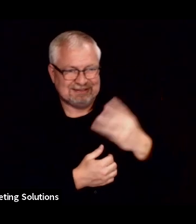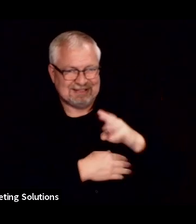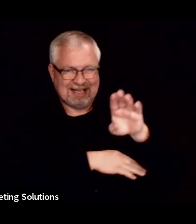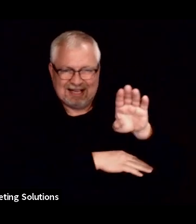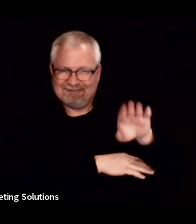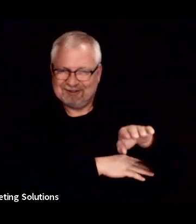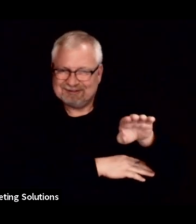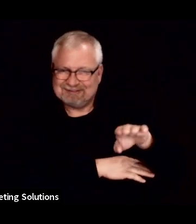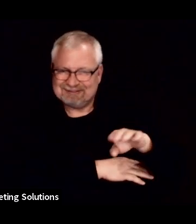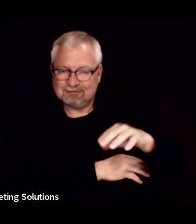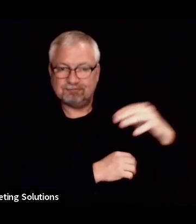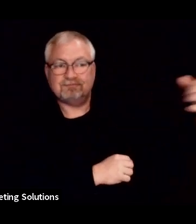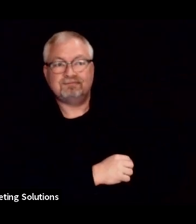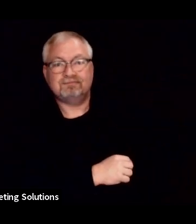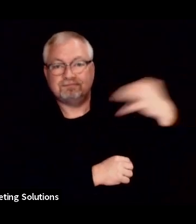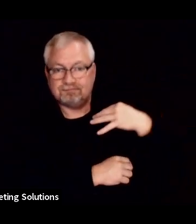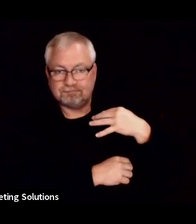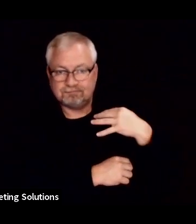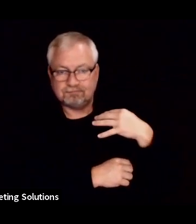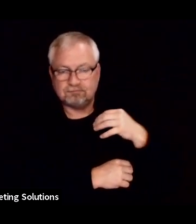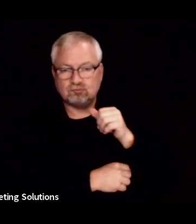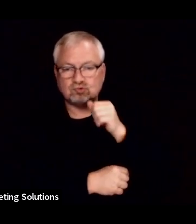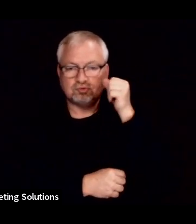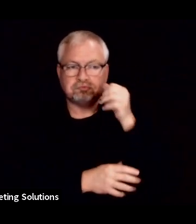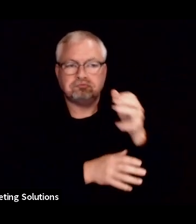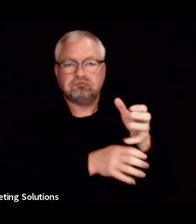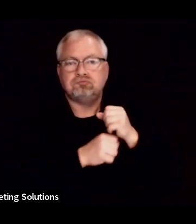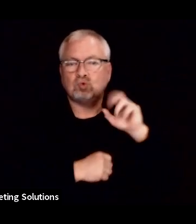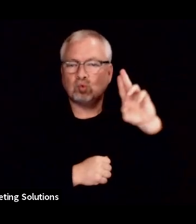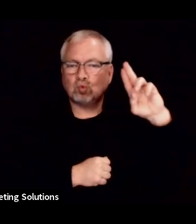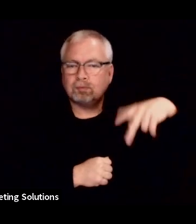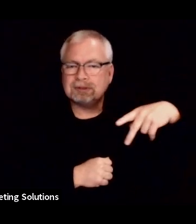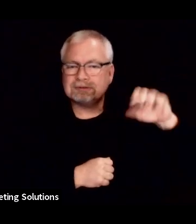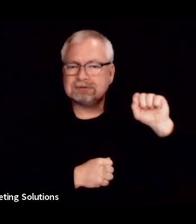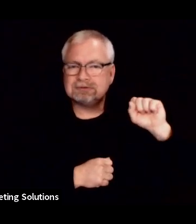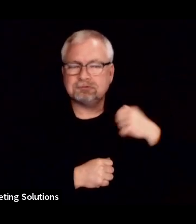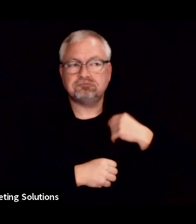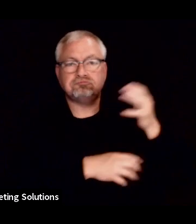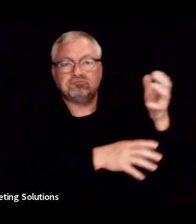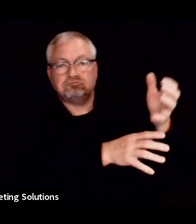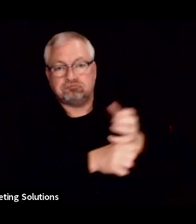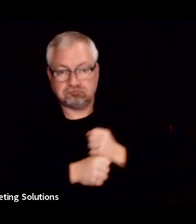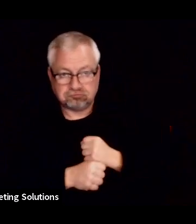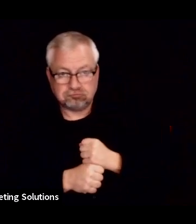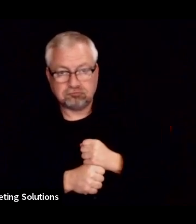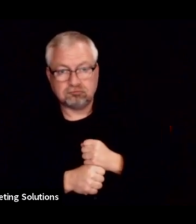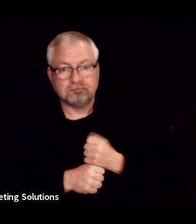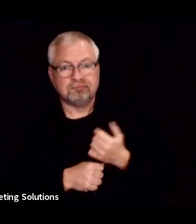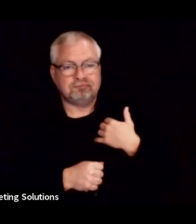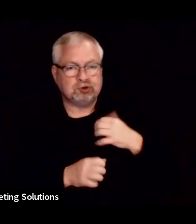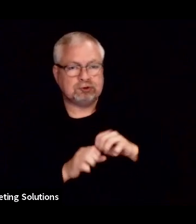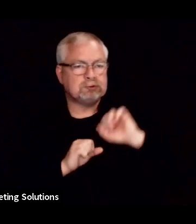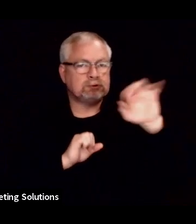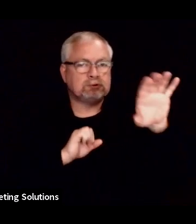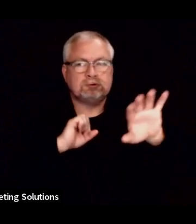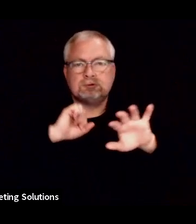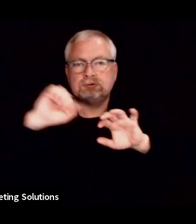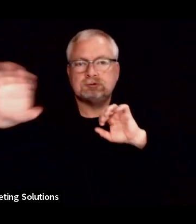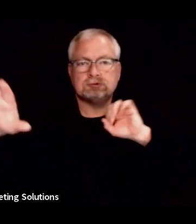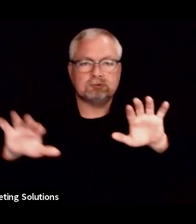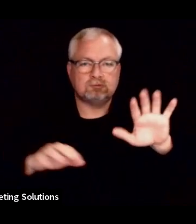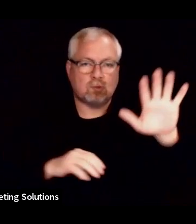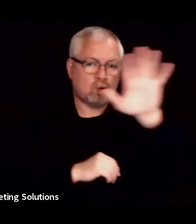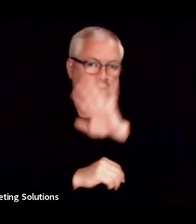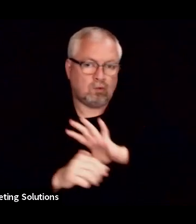via UPS. So facilities in Greater Minnesota should have received it this morning.